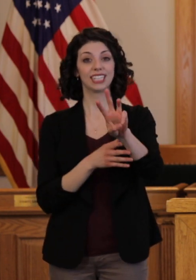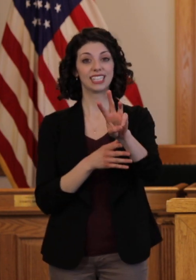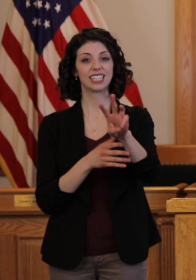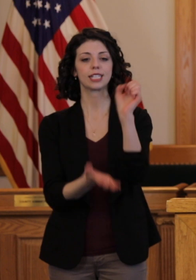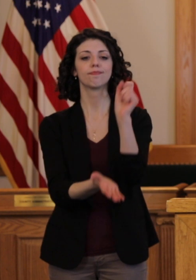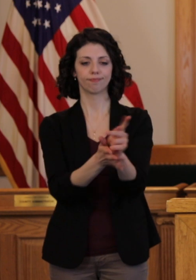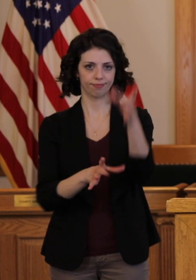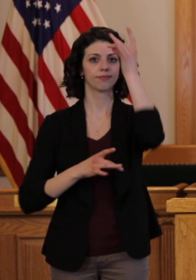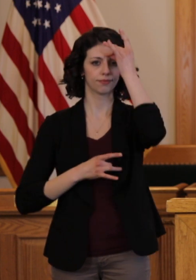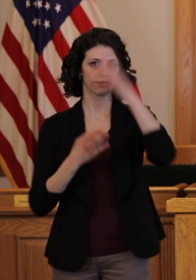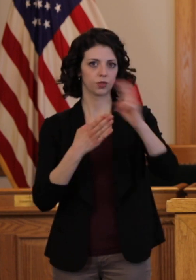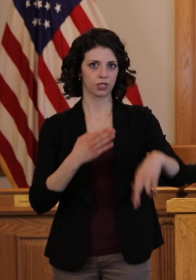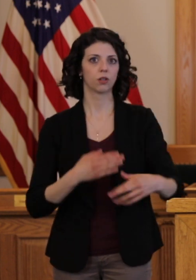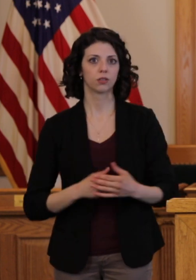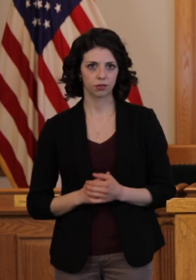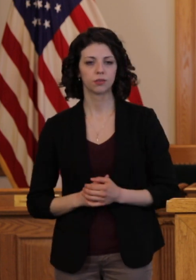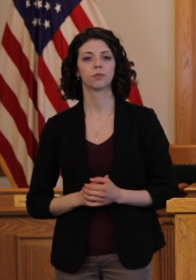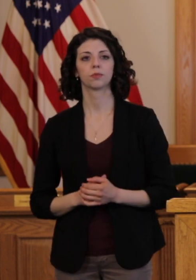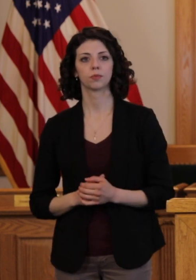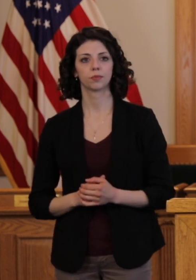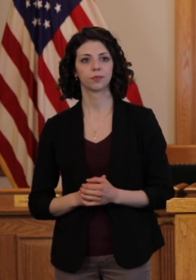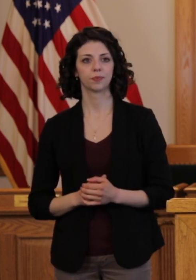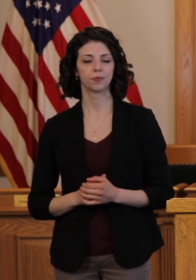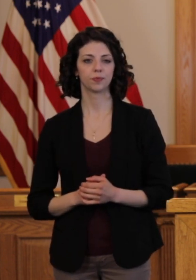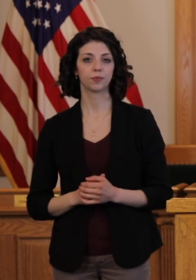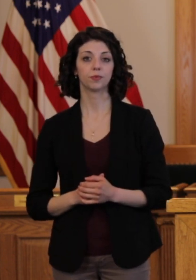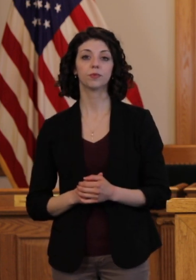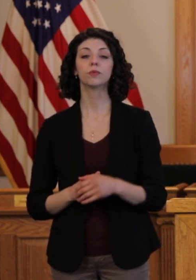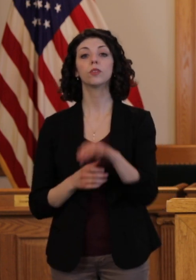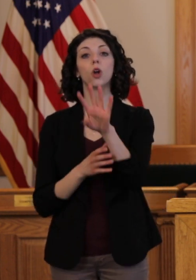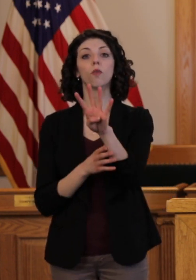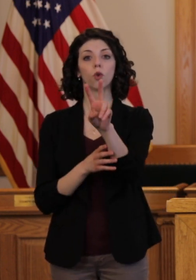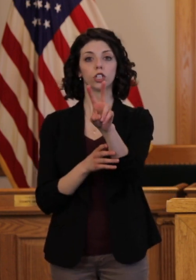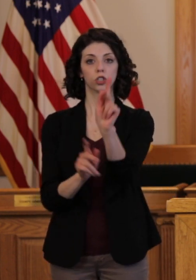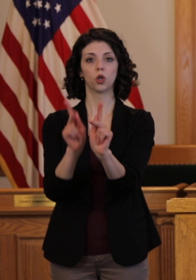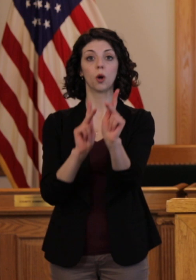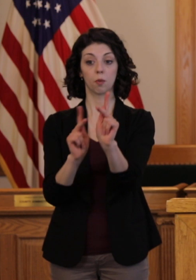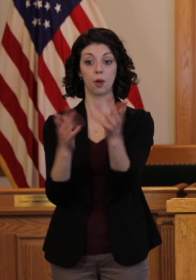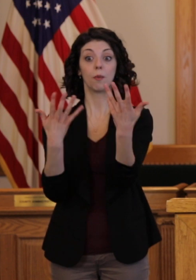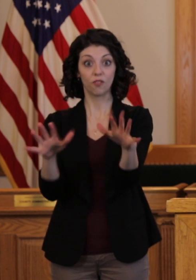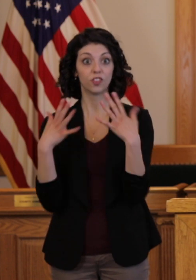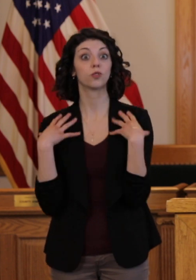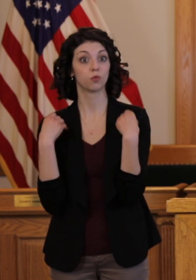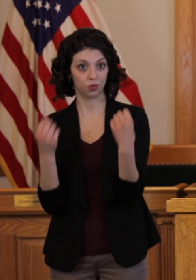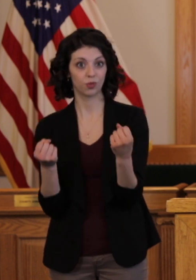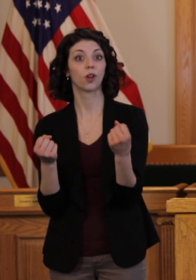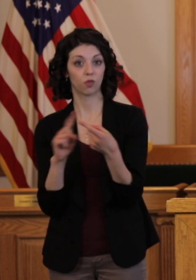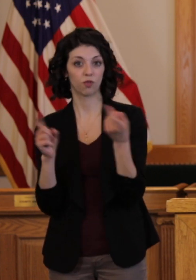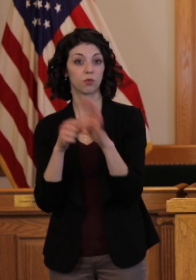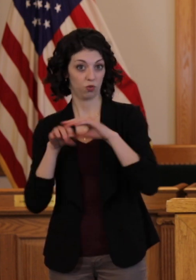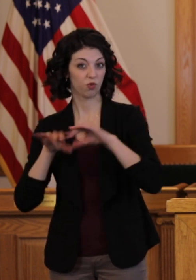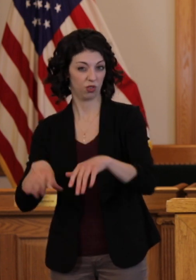test results come back for COVID-19. We have 42 residents that have currently recovered from COVID-19.